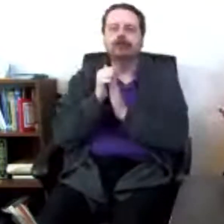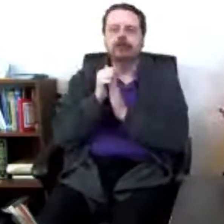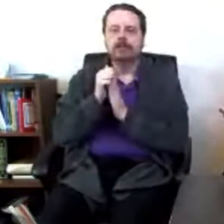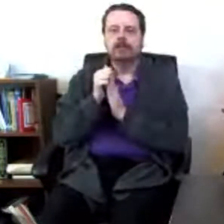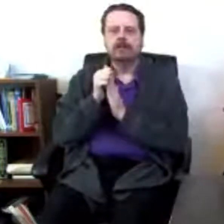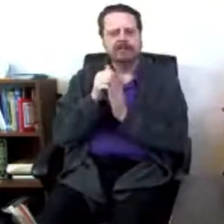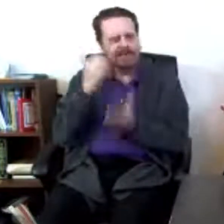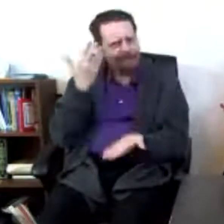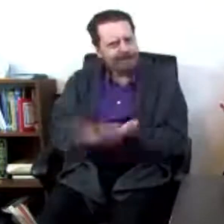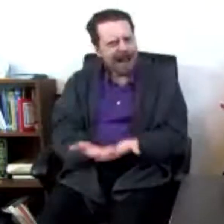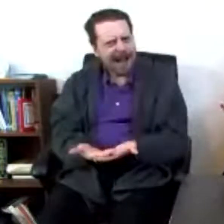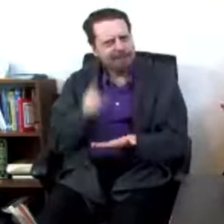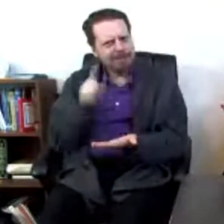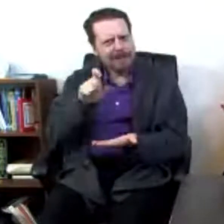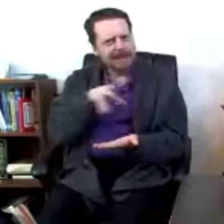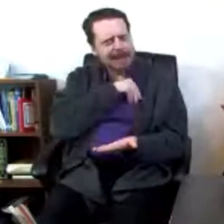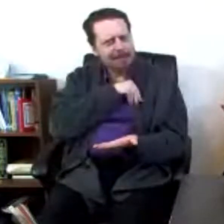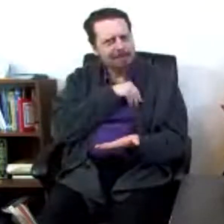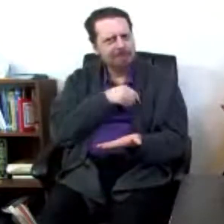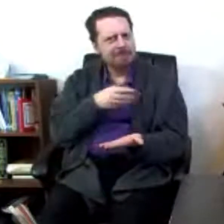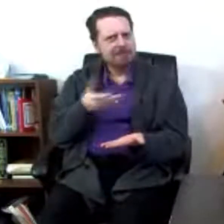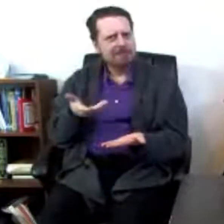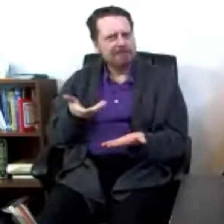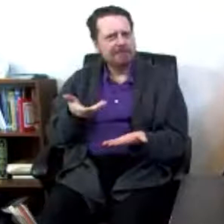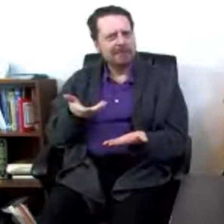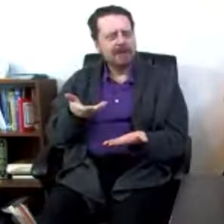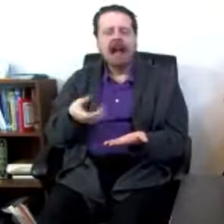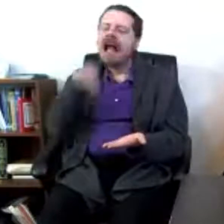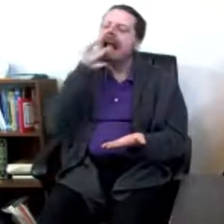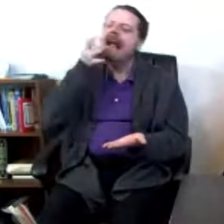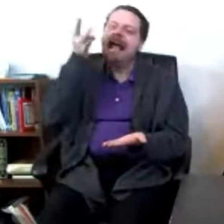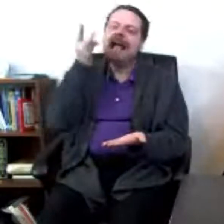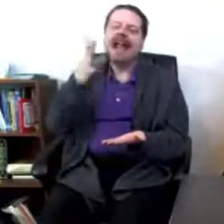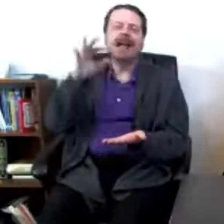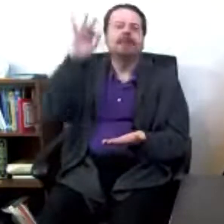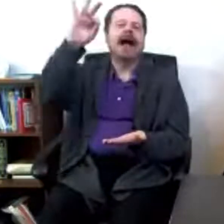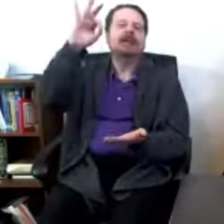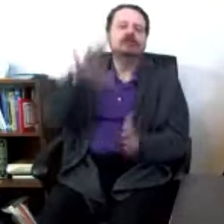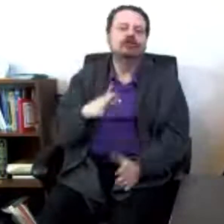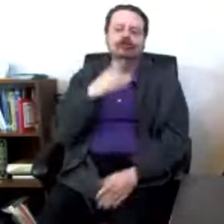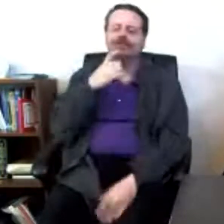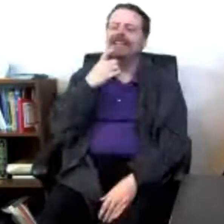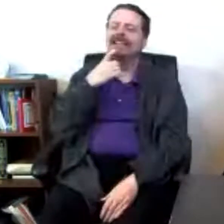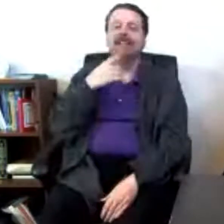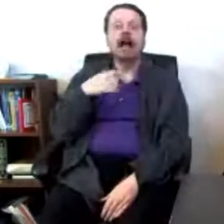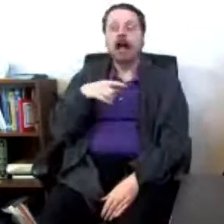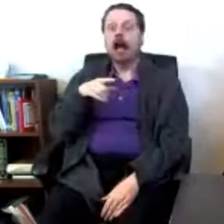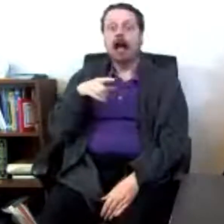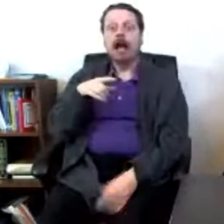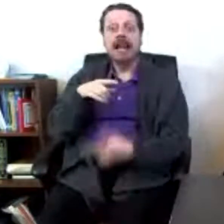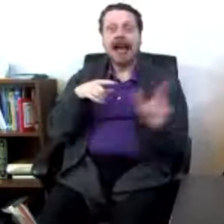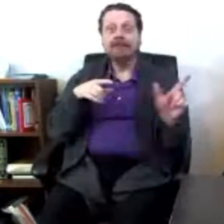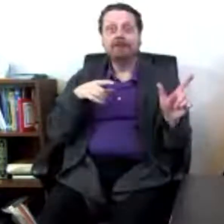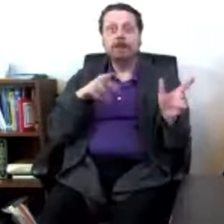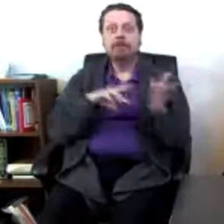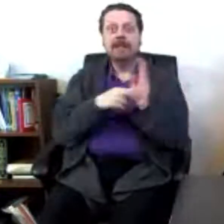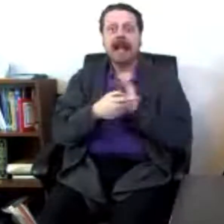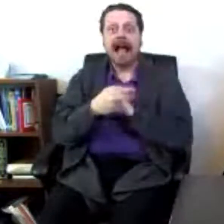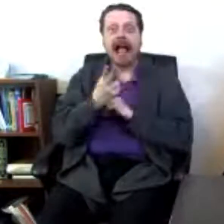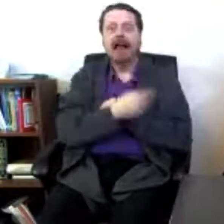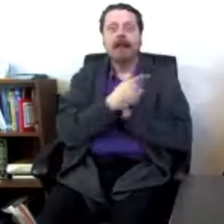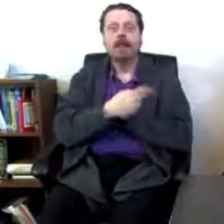fact. We have to accept it. We hate a pastor who tells us if you go left, you go to hell.